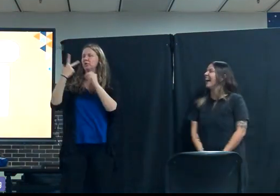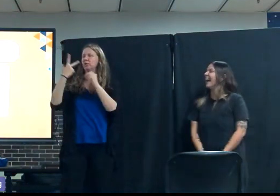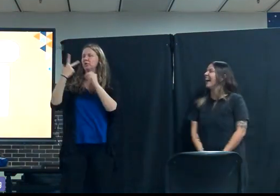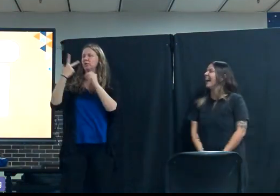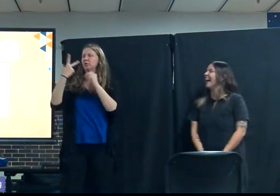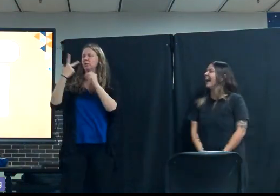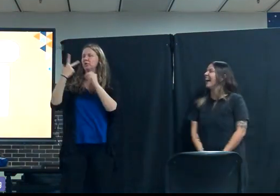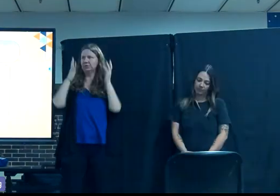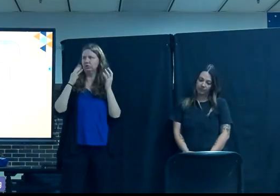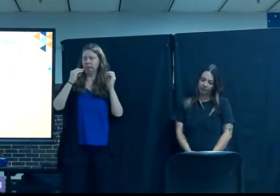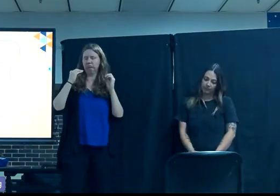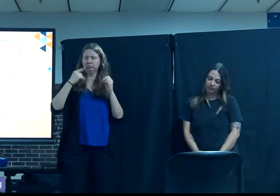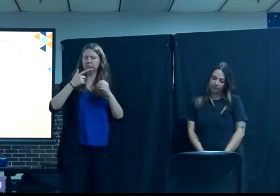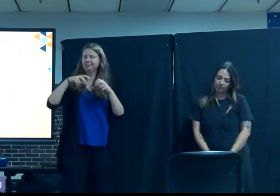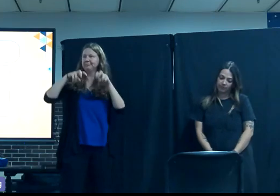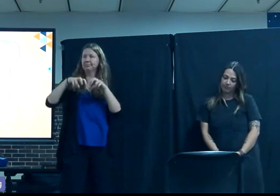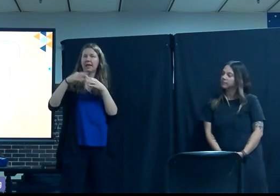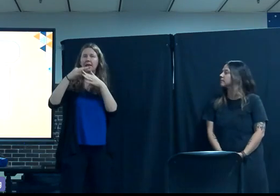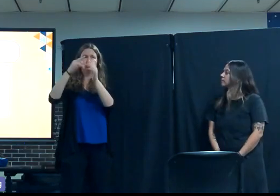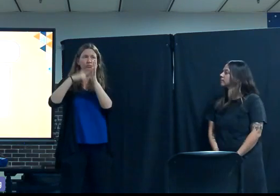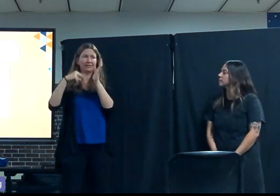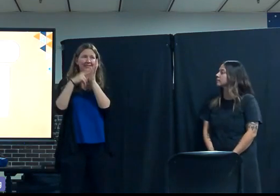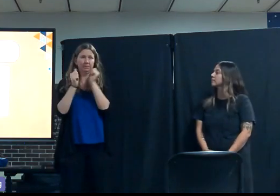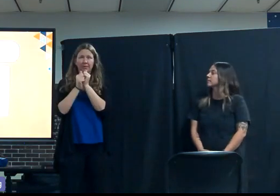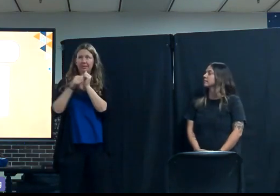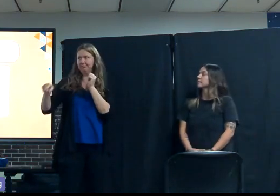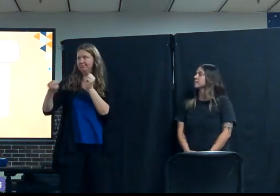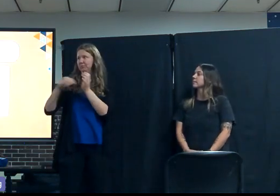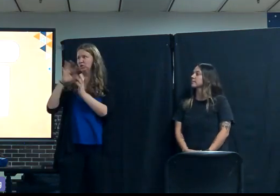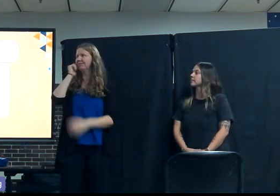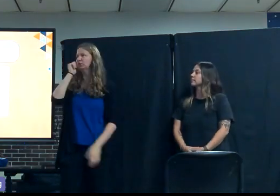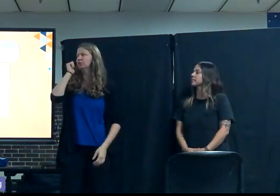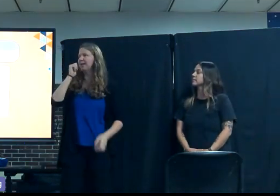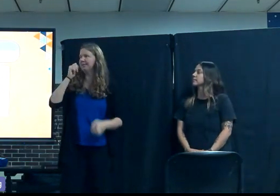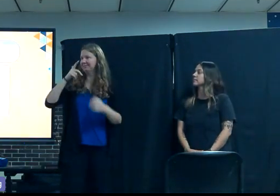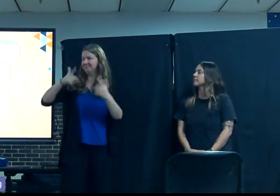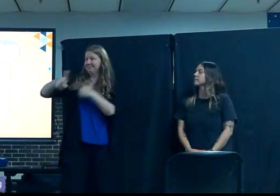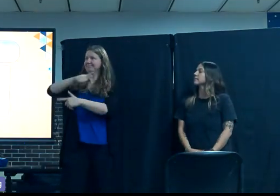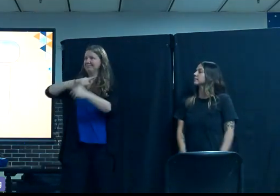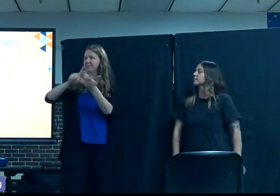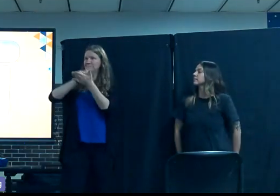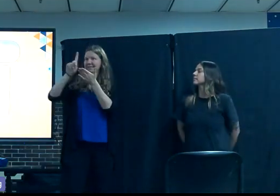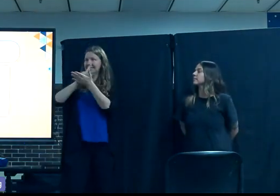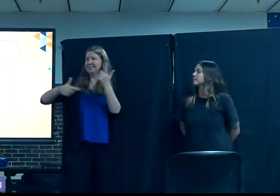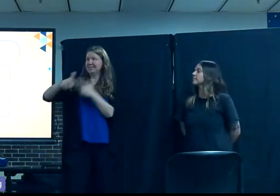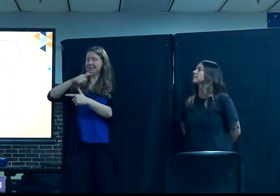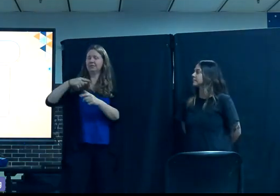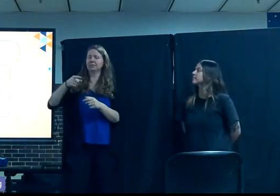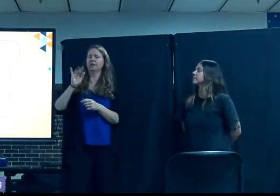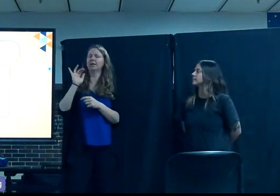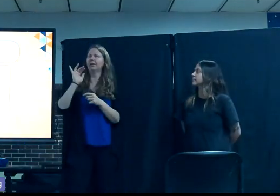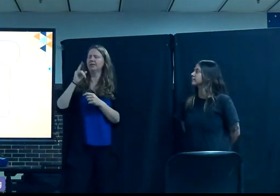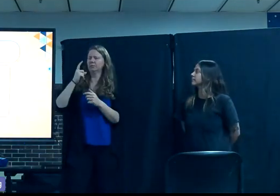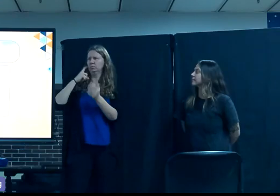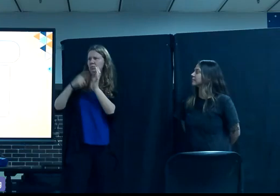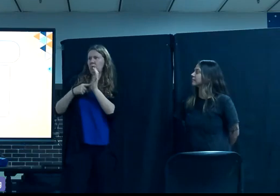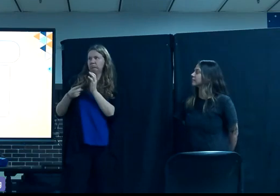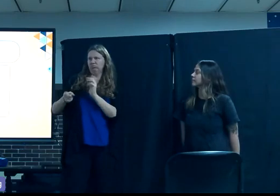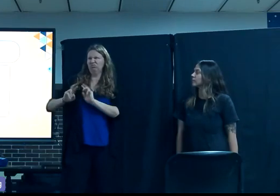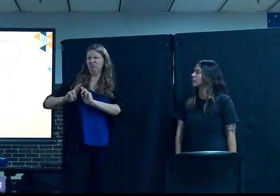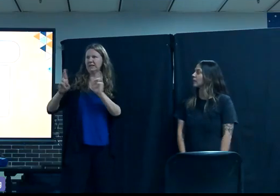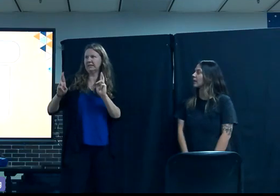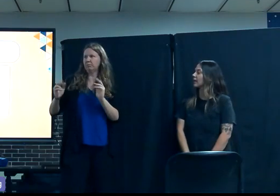So 3 times a year is accurate. And then teachers also do guided reading with the students on a daily basis